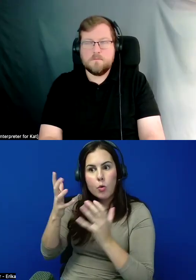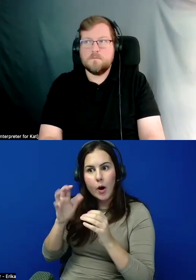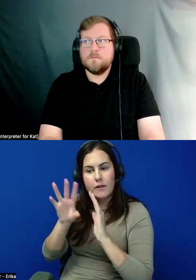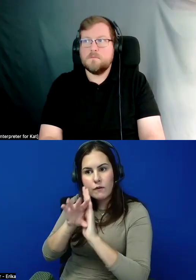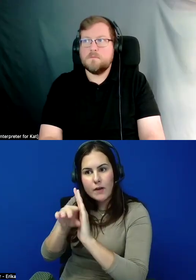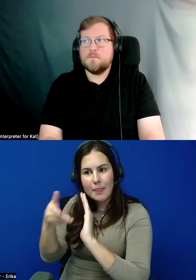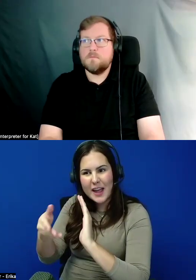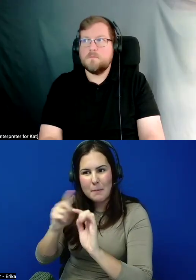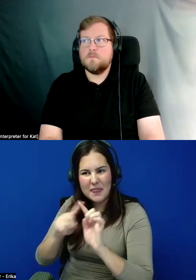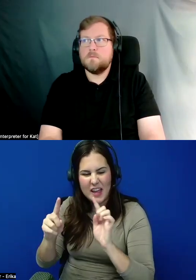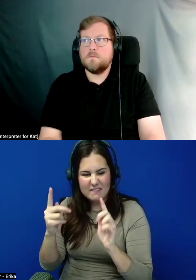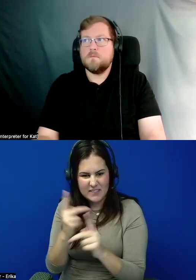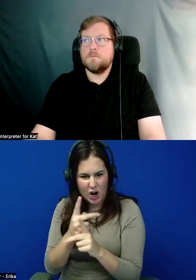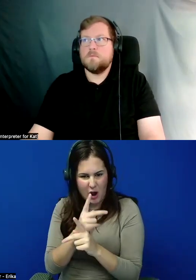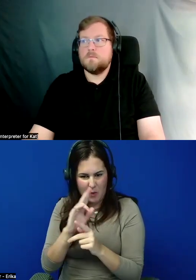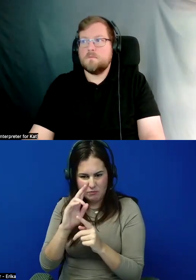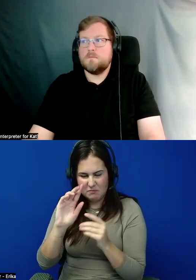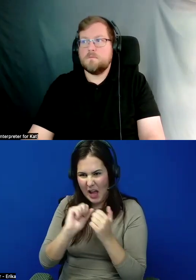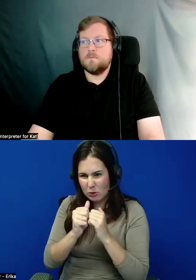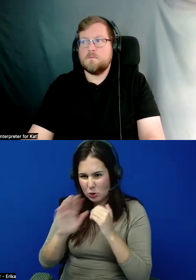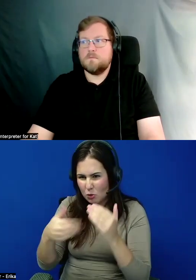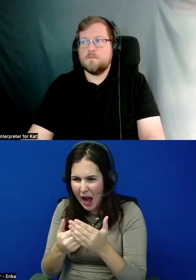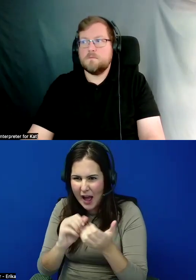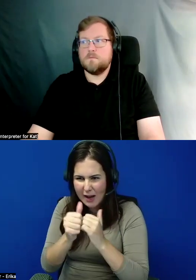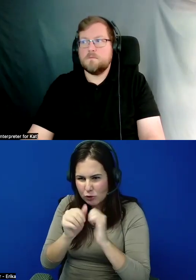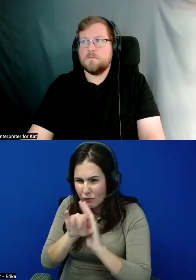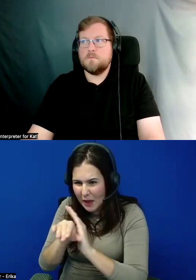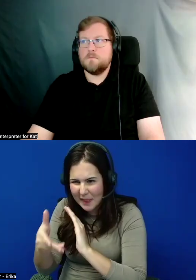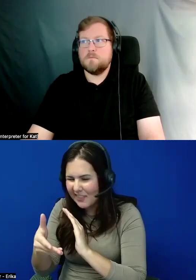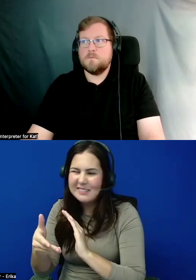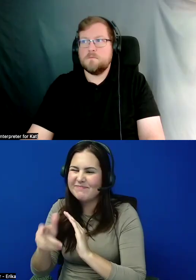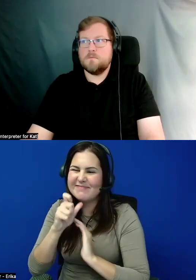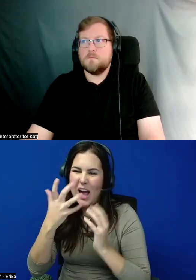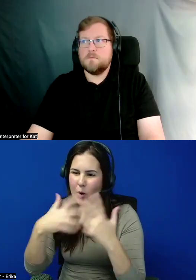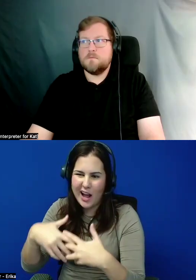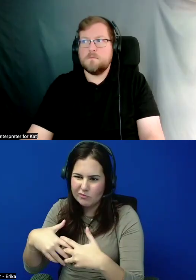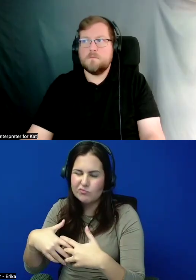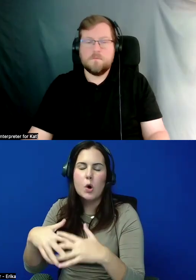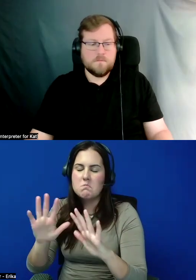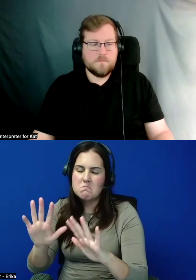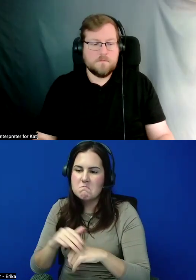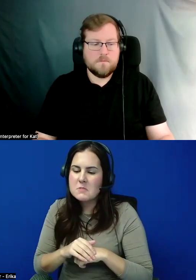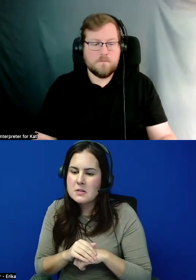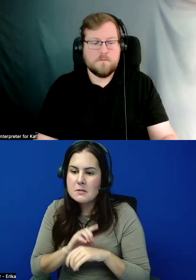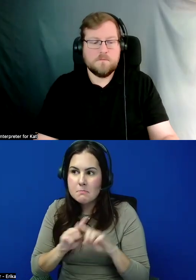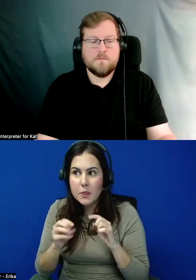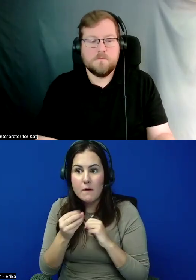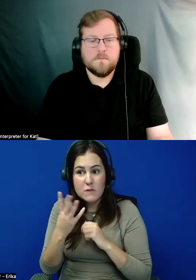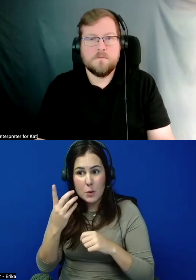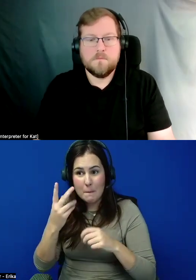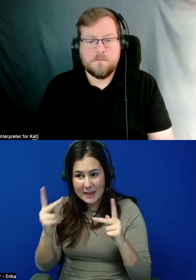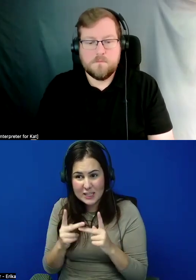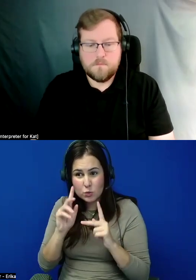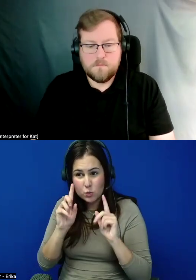out the logistics, and it just wouldn't work. Um, but there were very few places that we were trying to get to, and like on the day it didn't